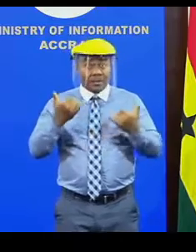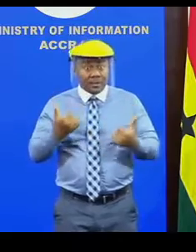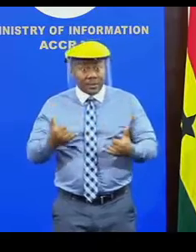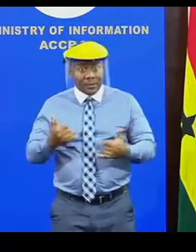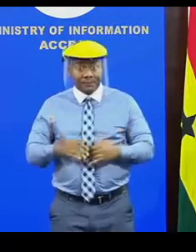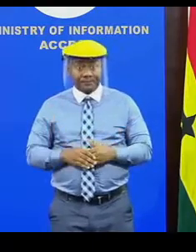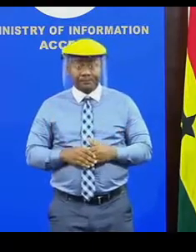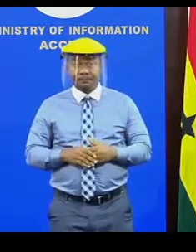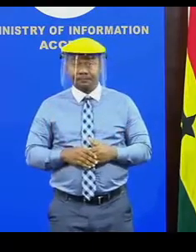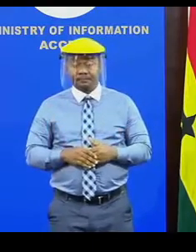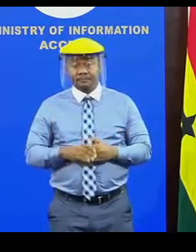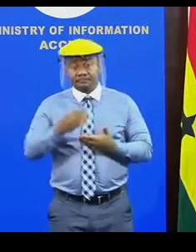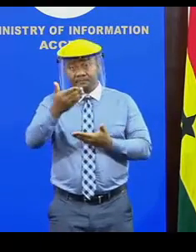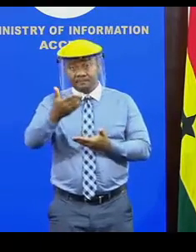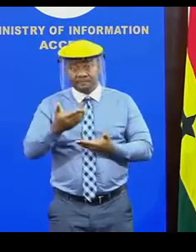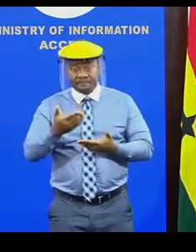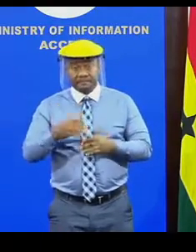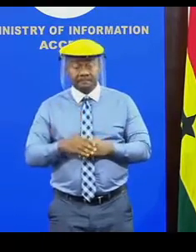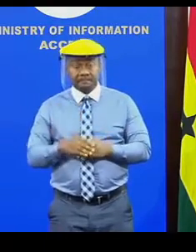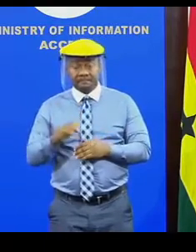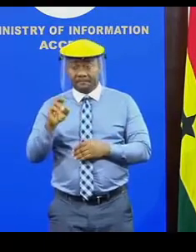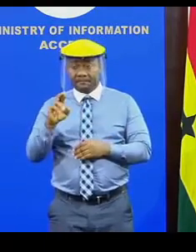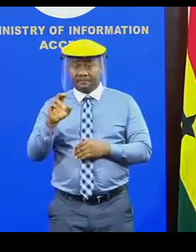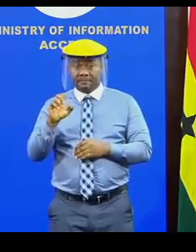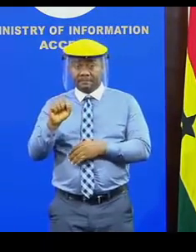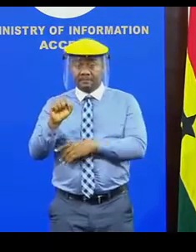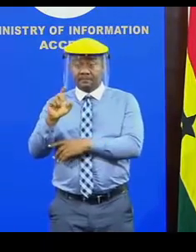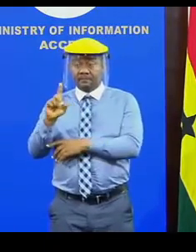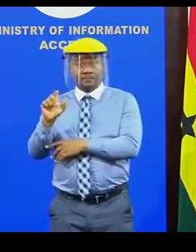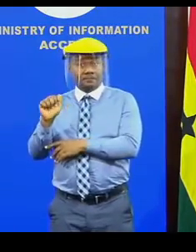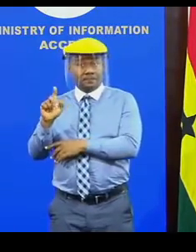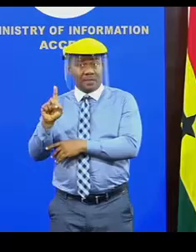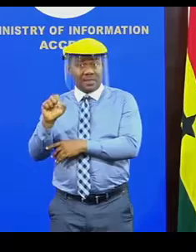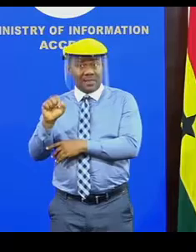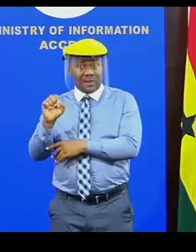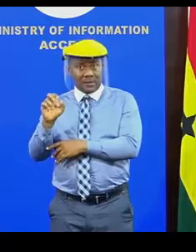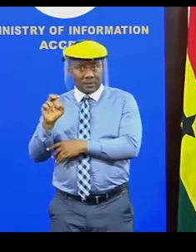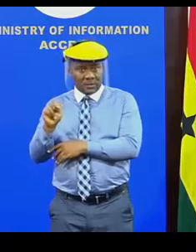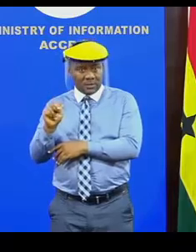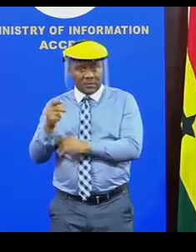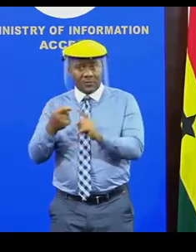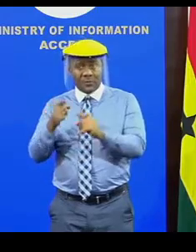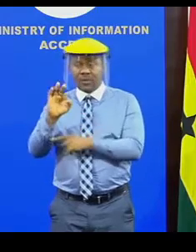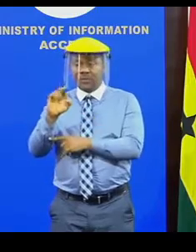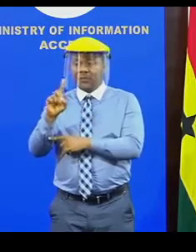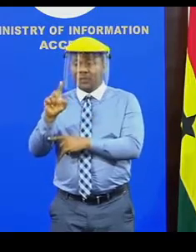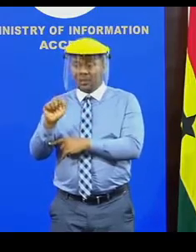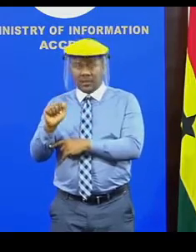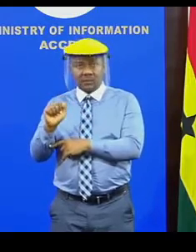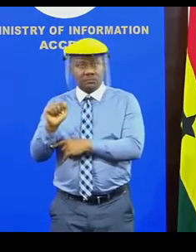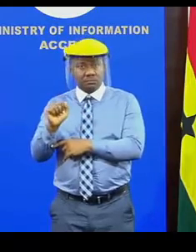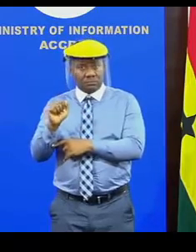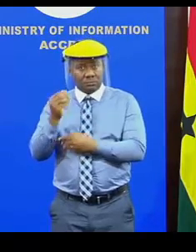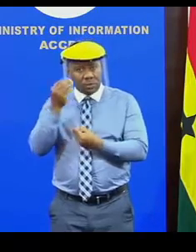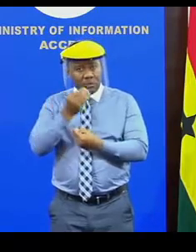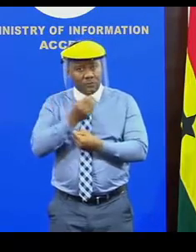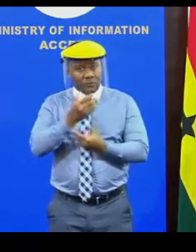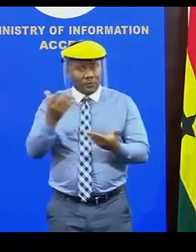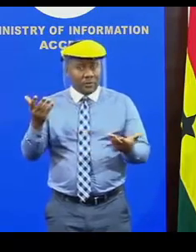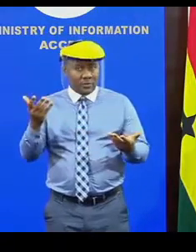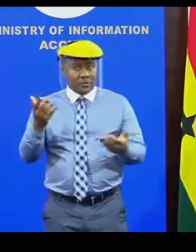Mrs. Mimi Datson of the Food and Drugs Authority to join us with a quick update